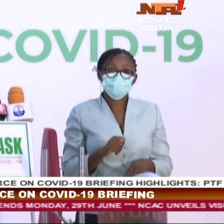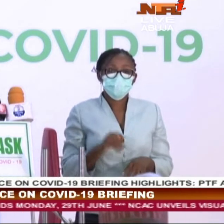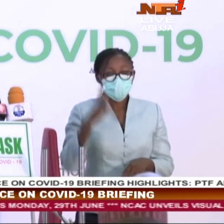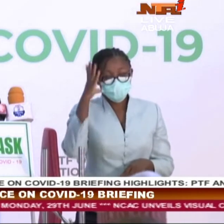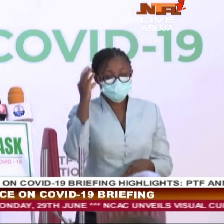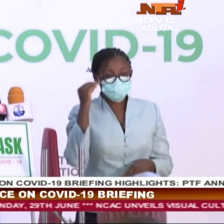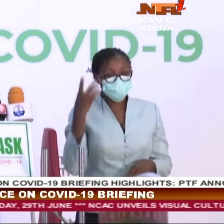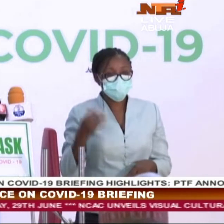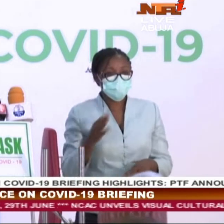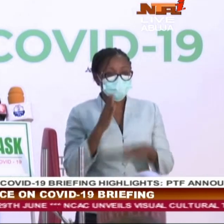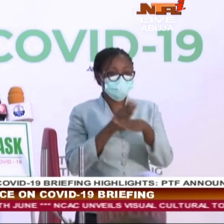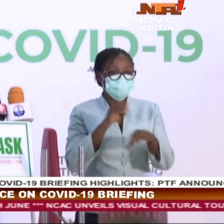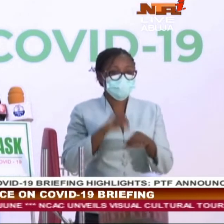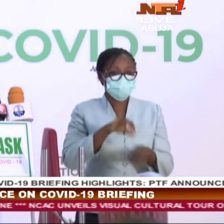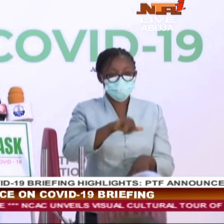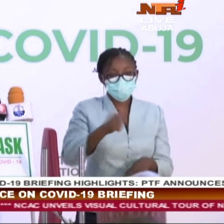countries